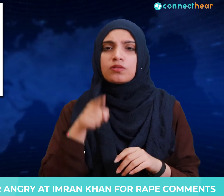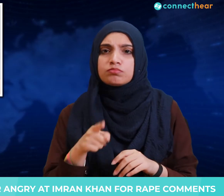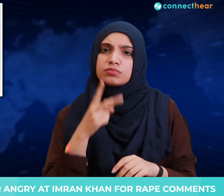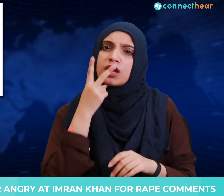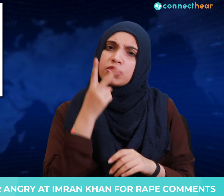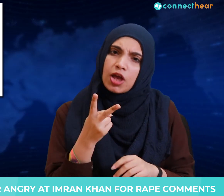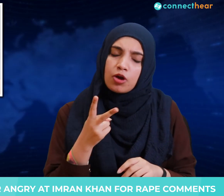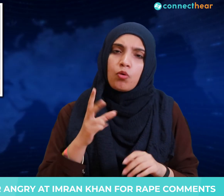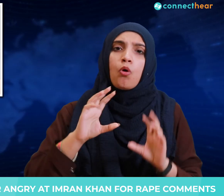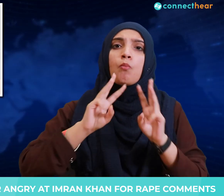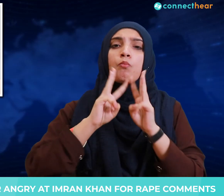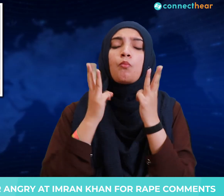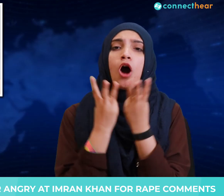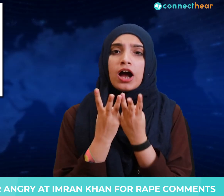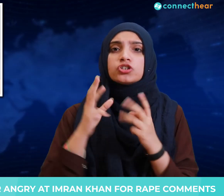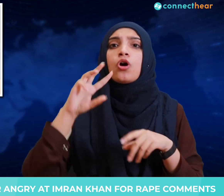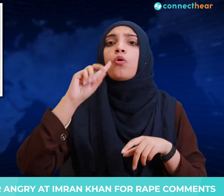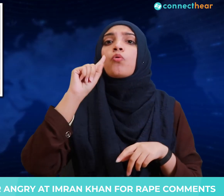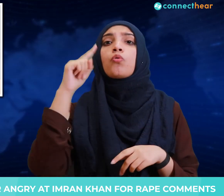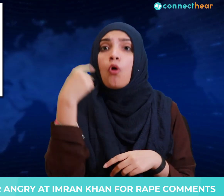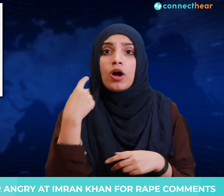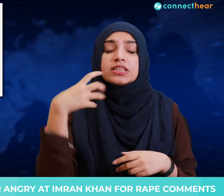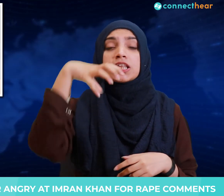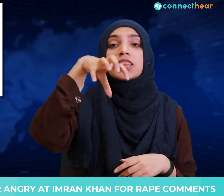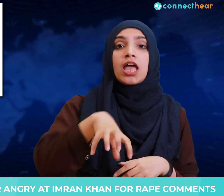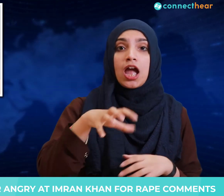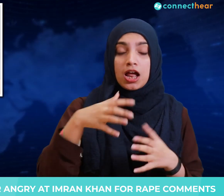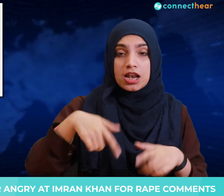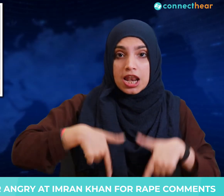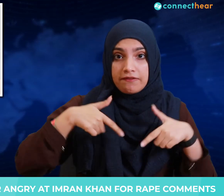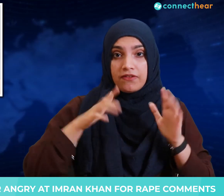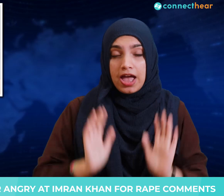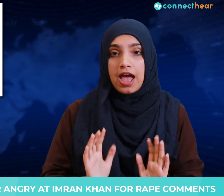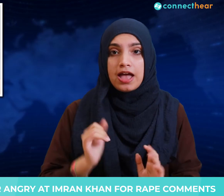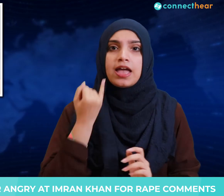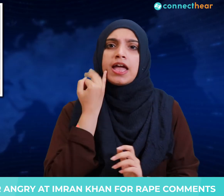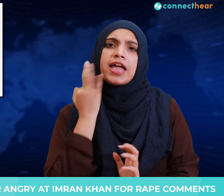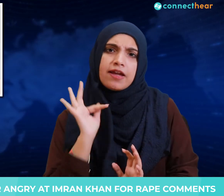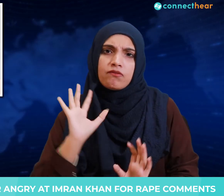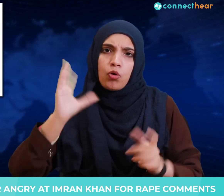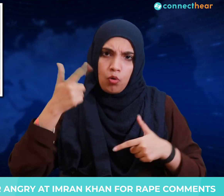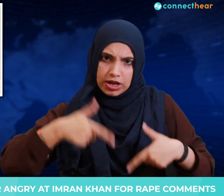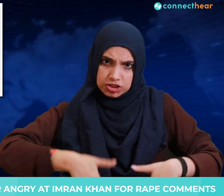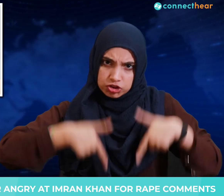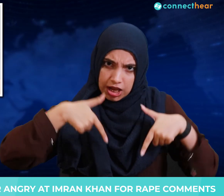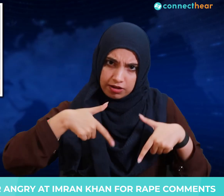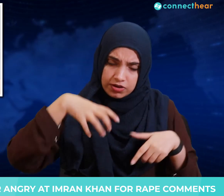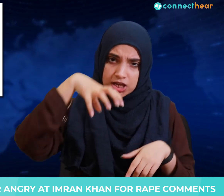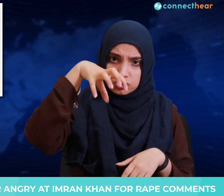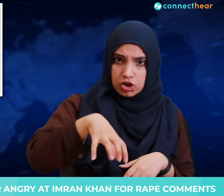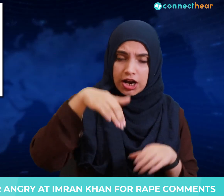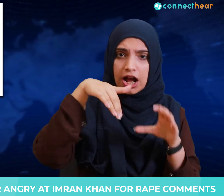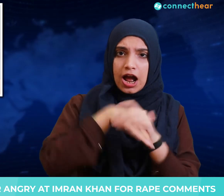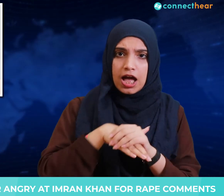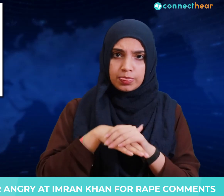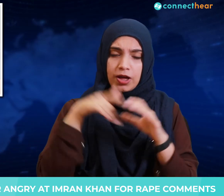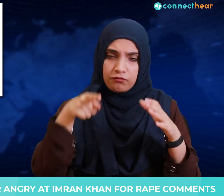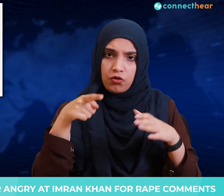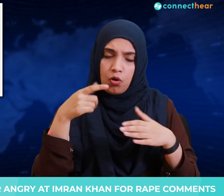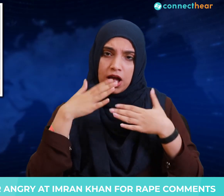in. He adds, if in a society people haven't seen that sort of thing, it will have an impact